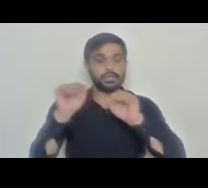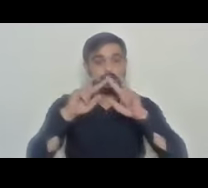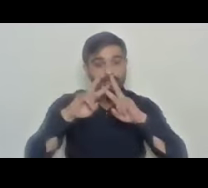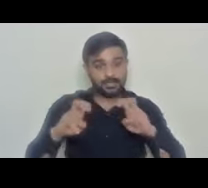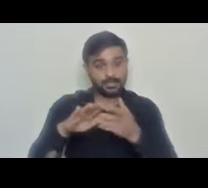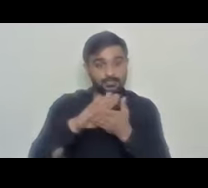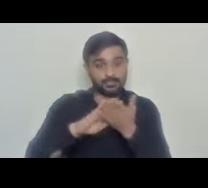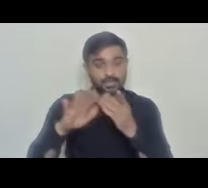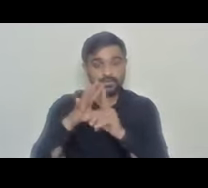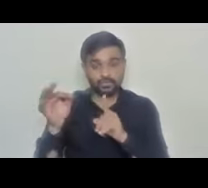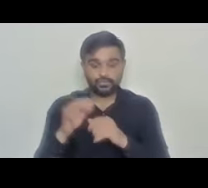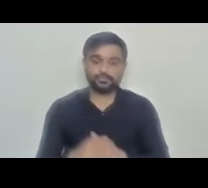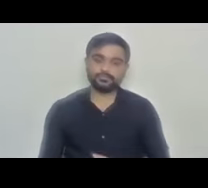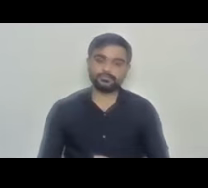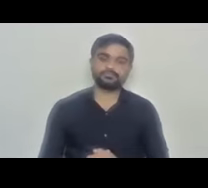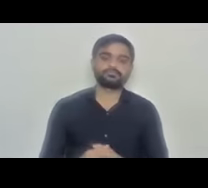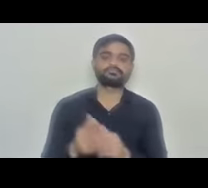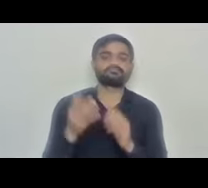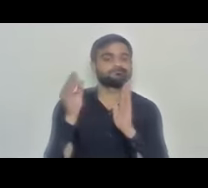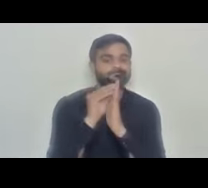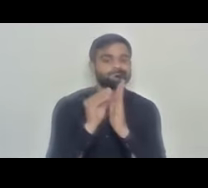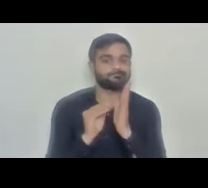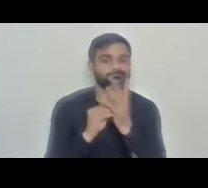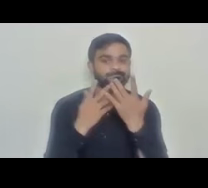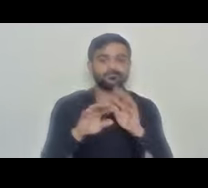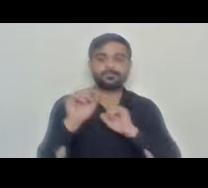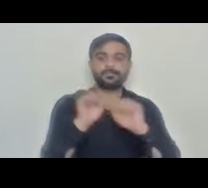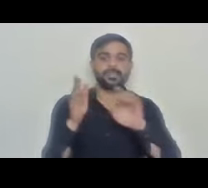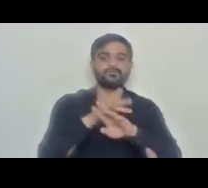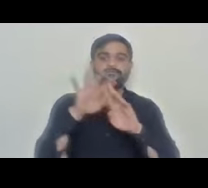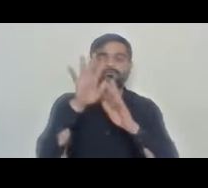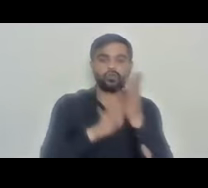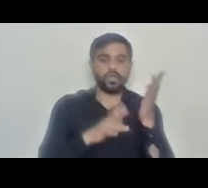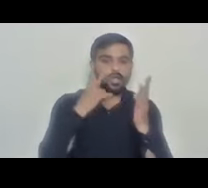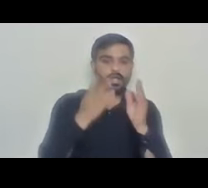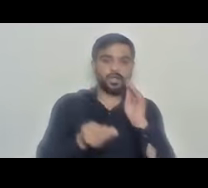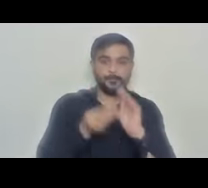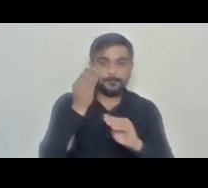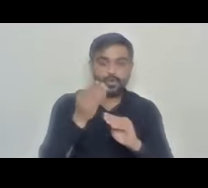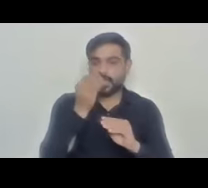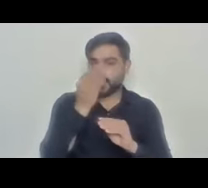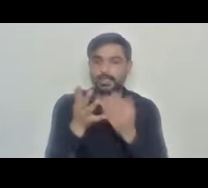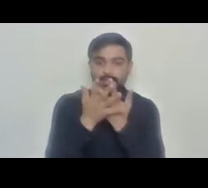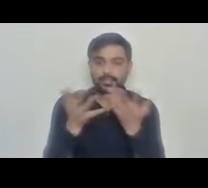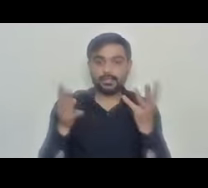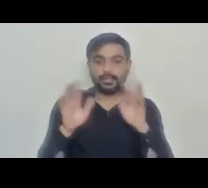Okay, you could print it as a book in a book form, which is then more easily available to the general public. Also,